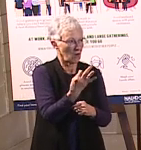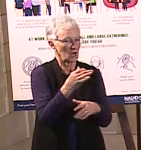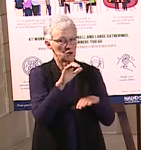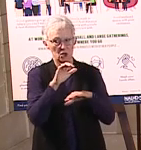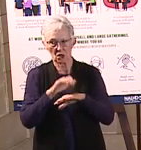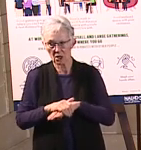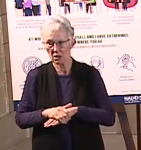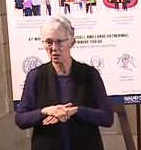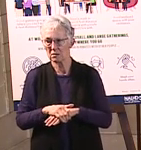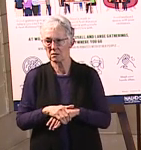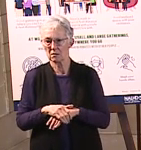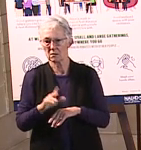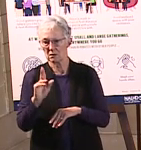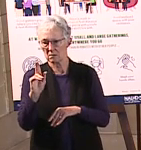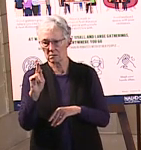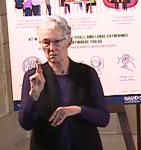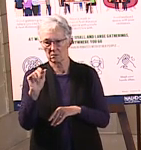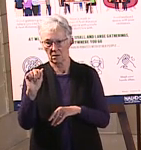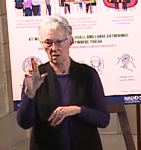English, Karen,